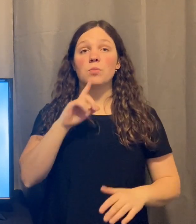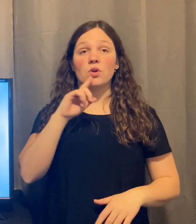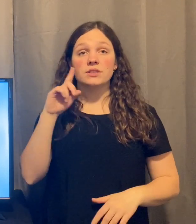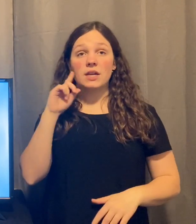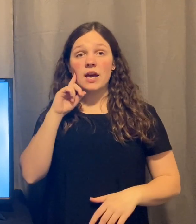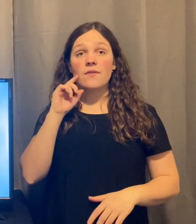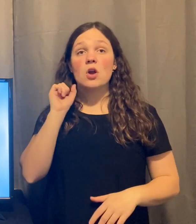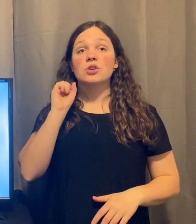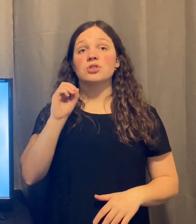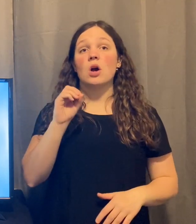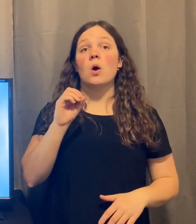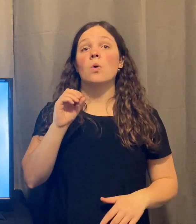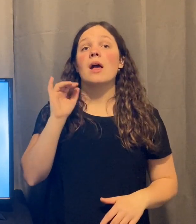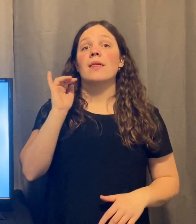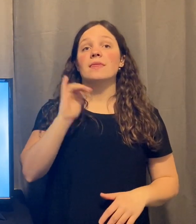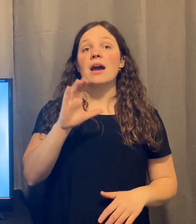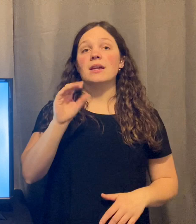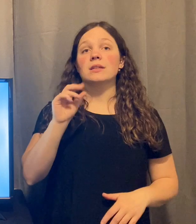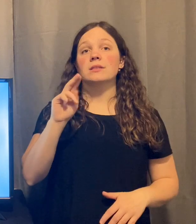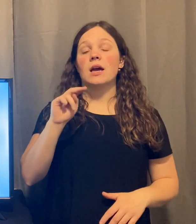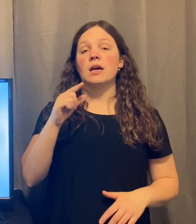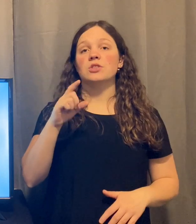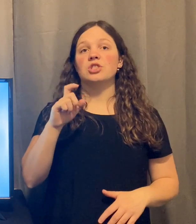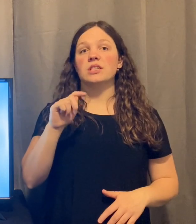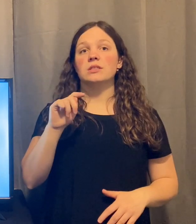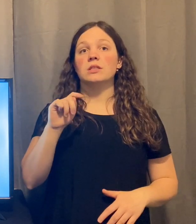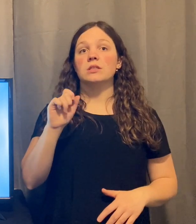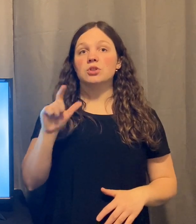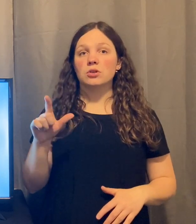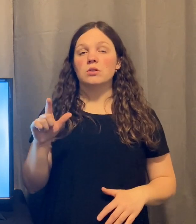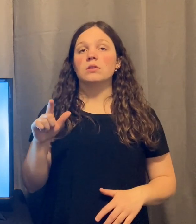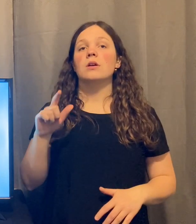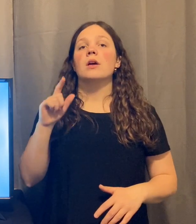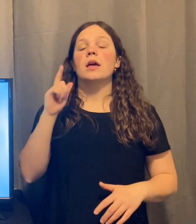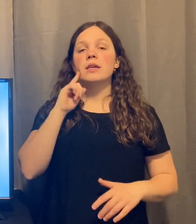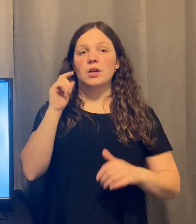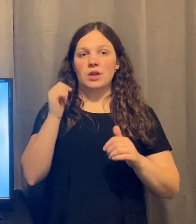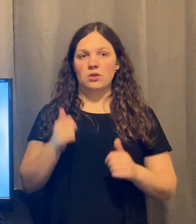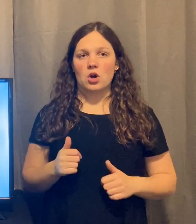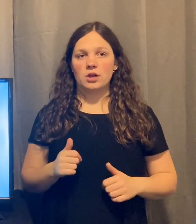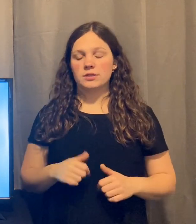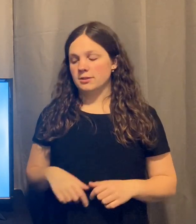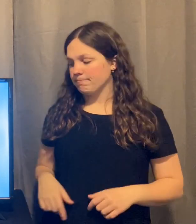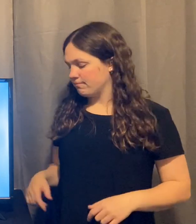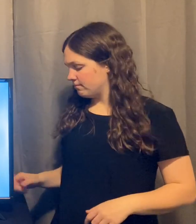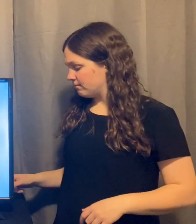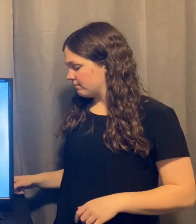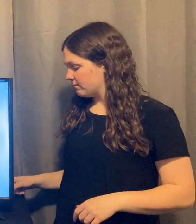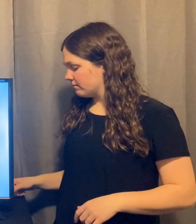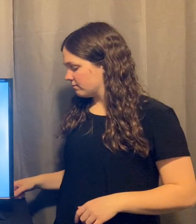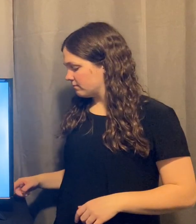born deaf, so that is congenital hearing loss.